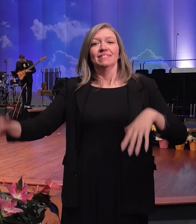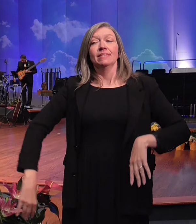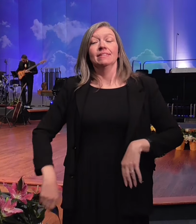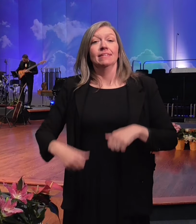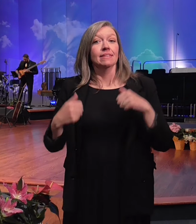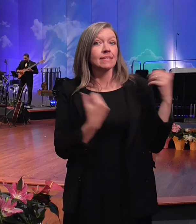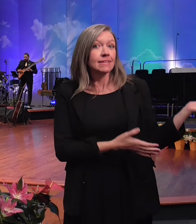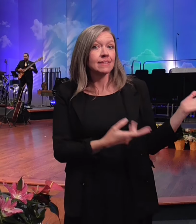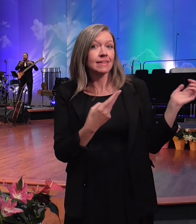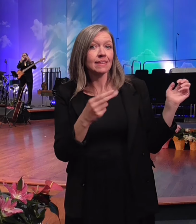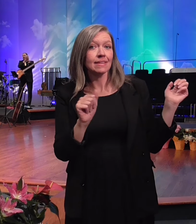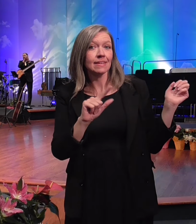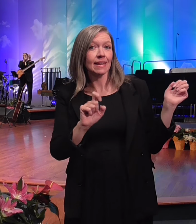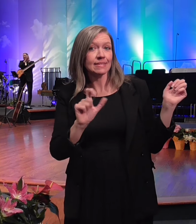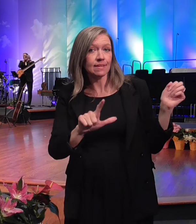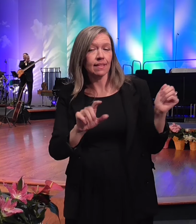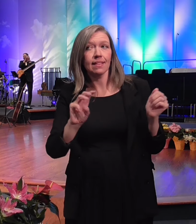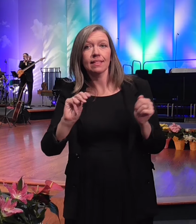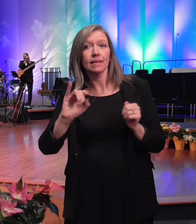Hazel Miller, everybody.